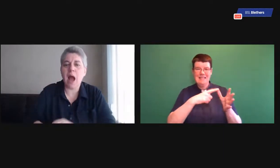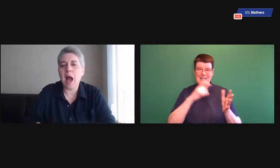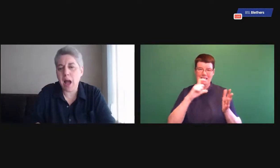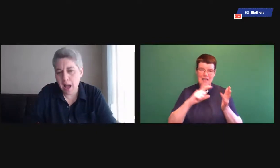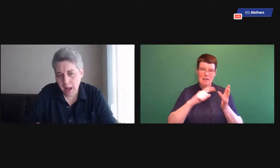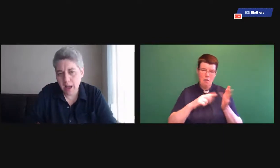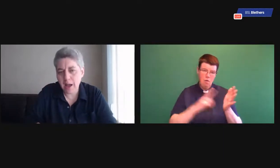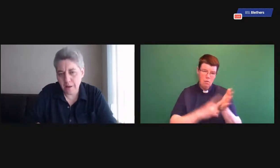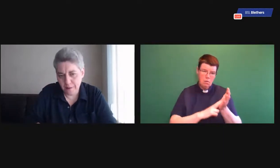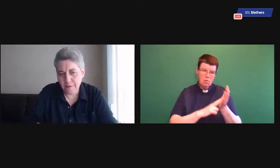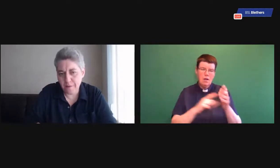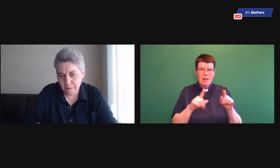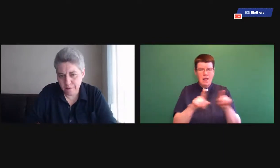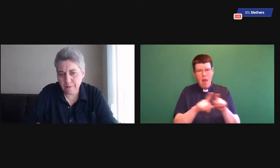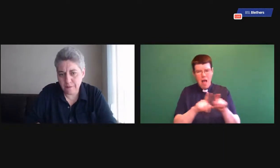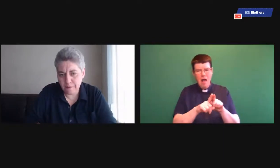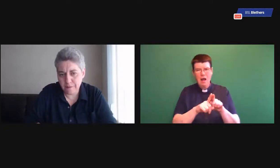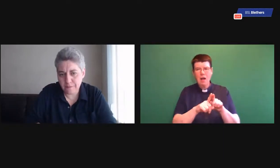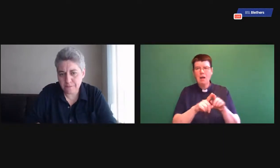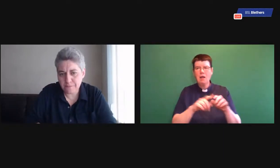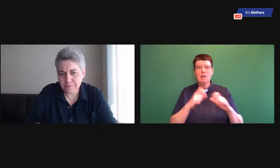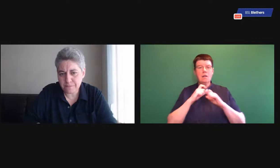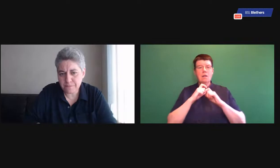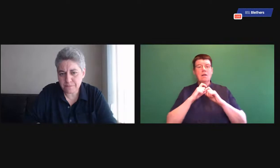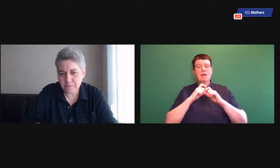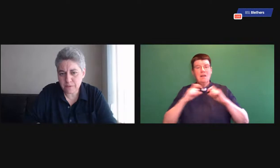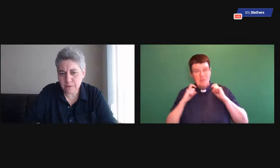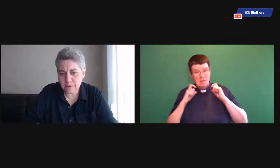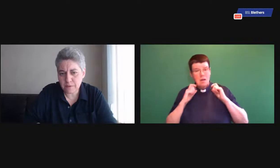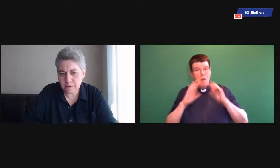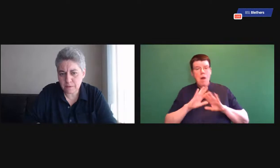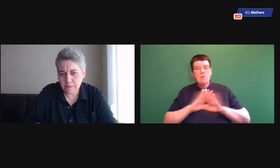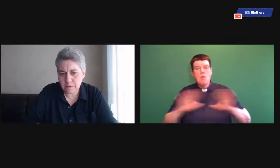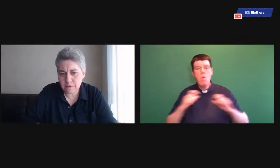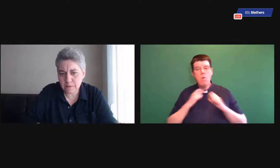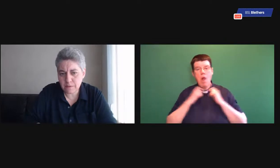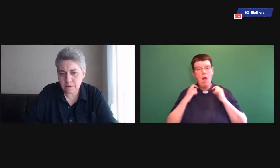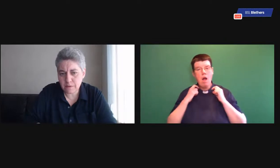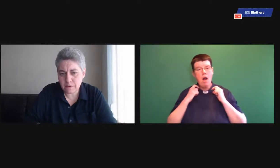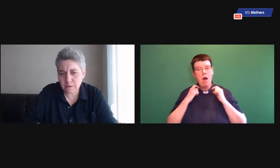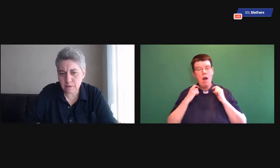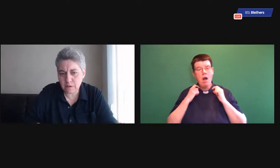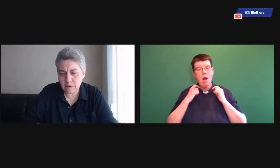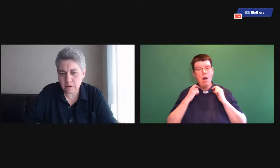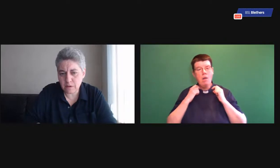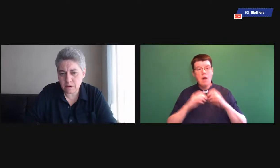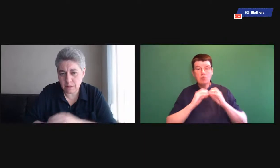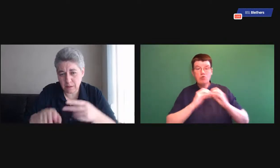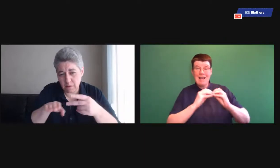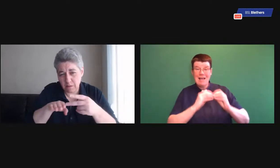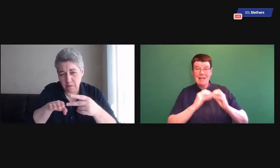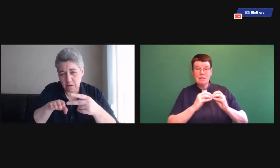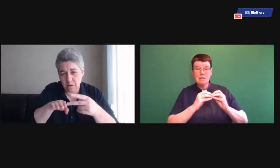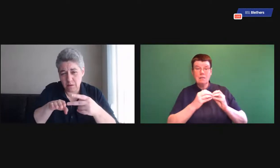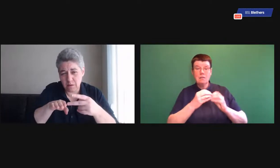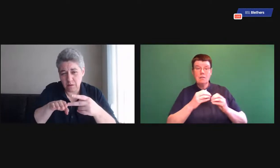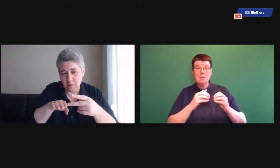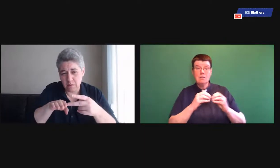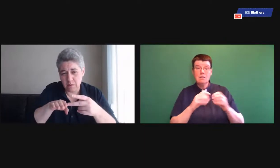it's appointed. So it's a kind of that's how you do it. So a minister